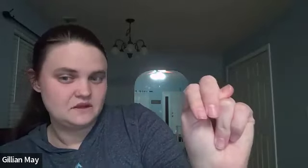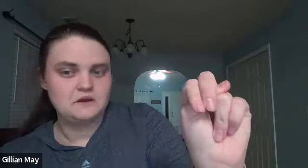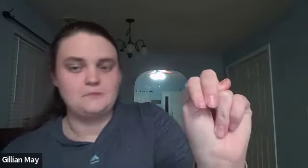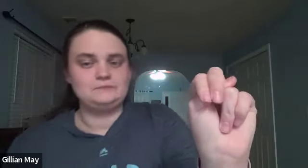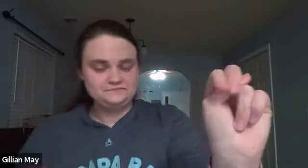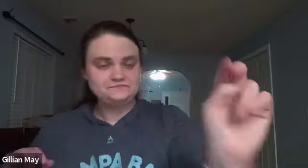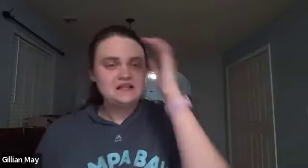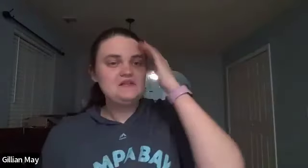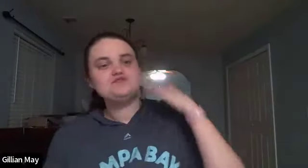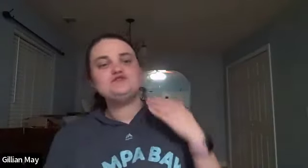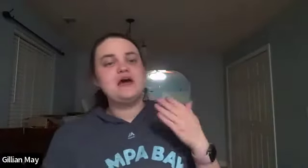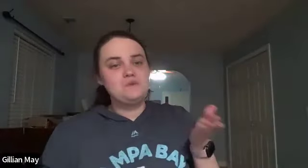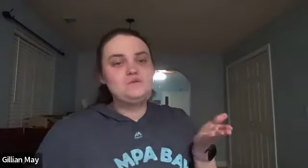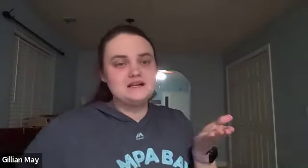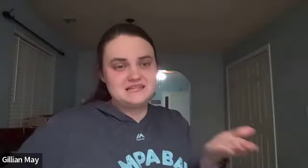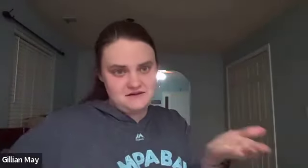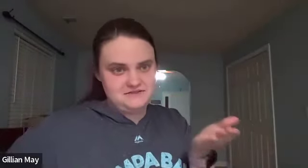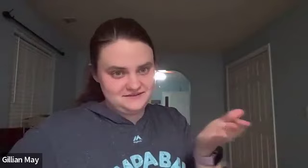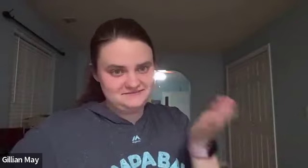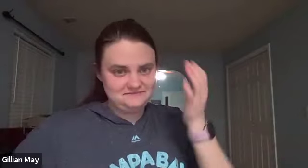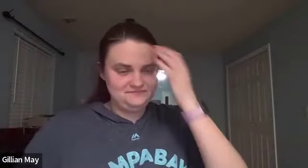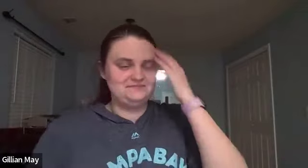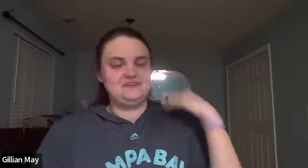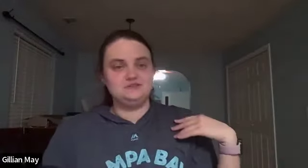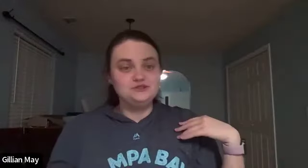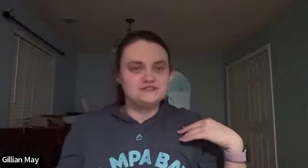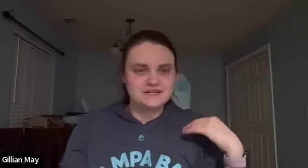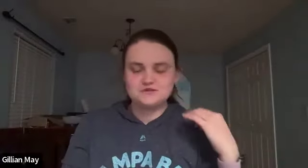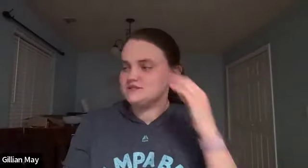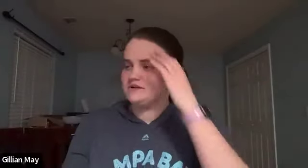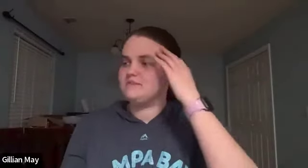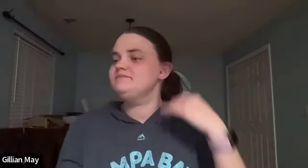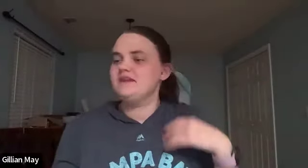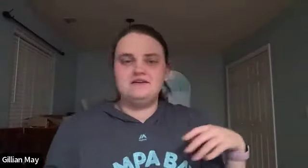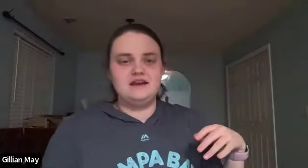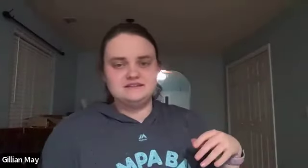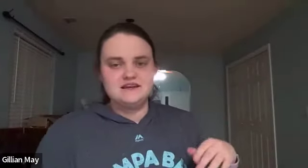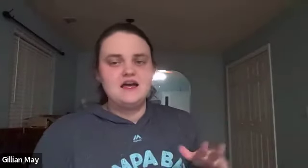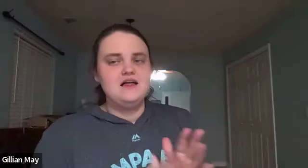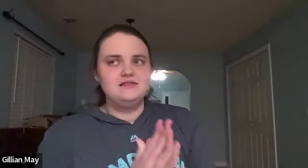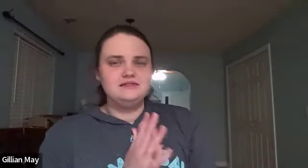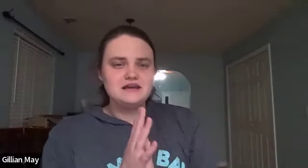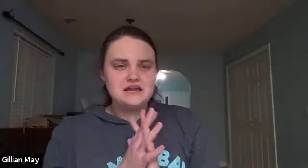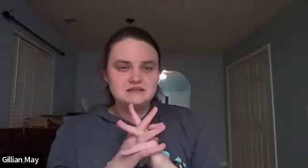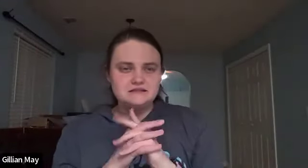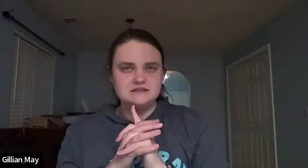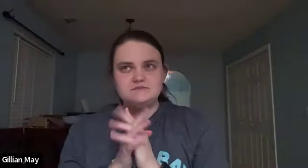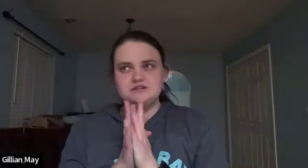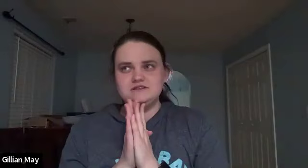Okay, so that one was oven. Told you some kitchen ones were coming. All right, let's see. I'm trying to think